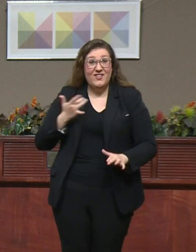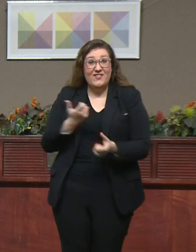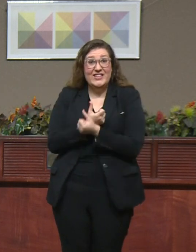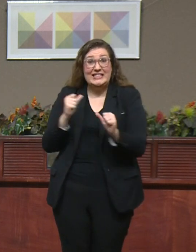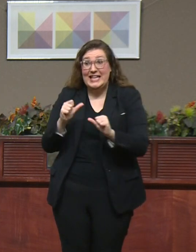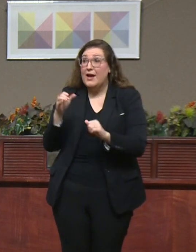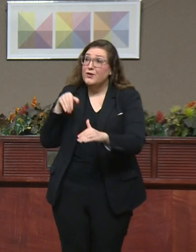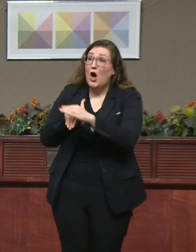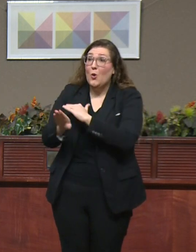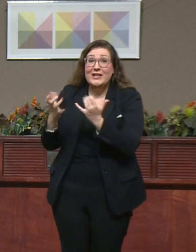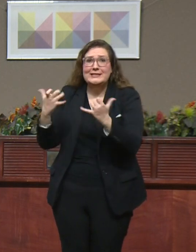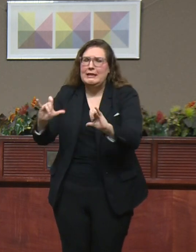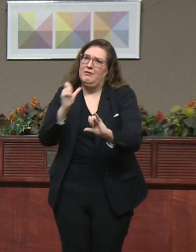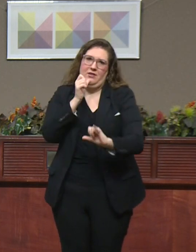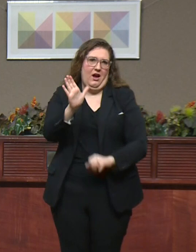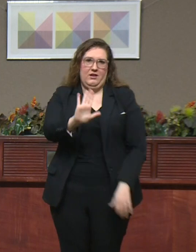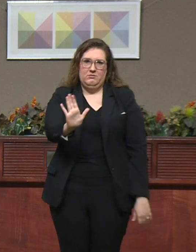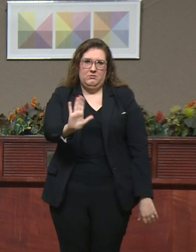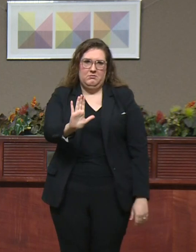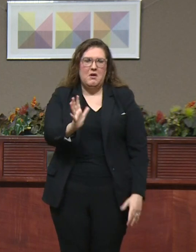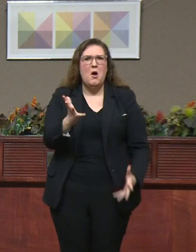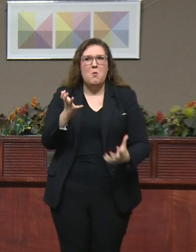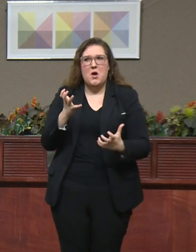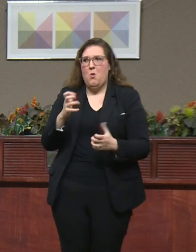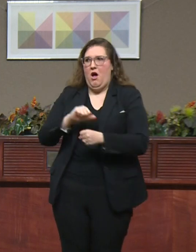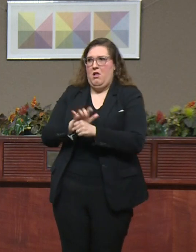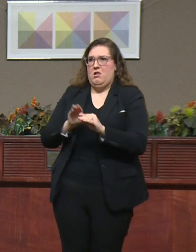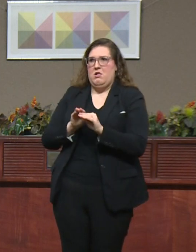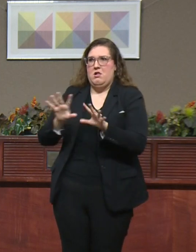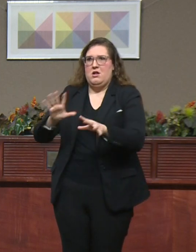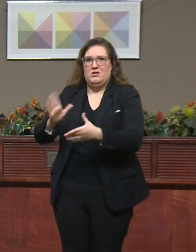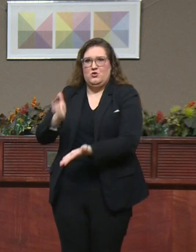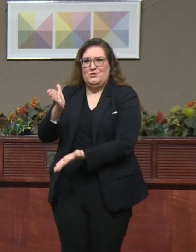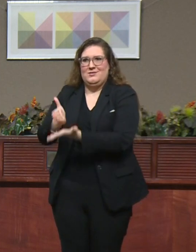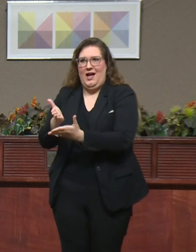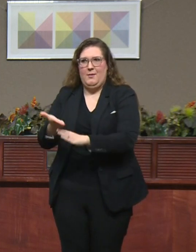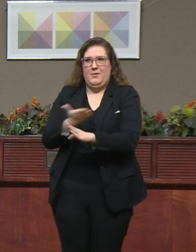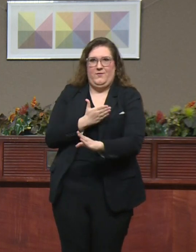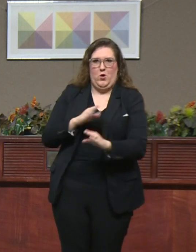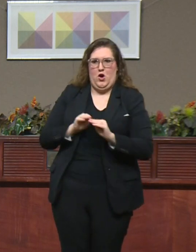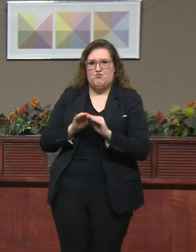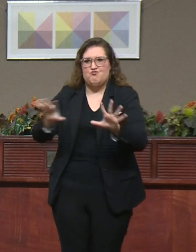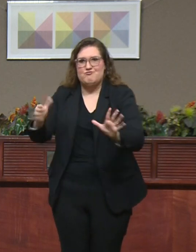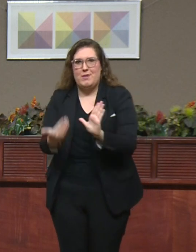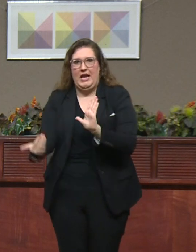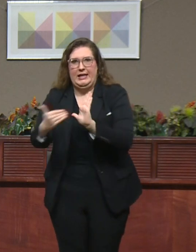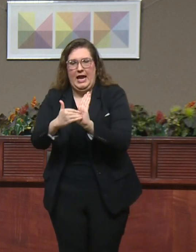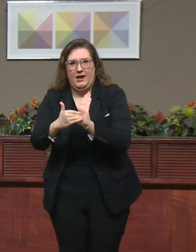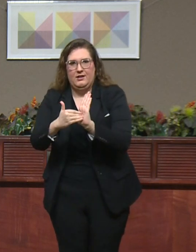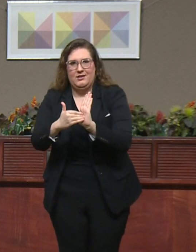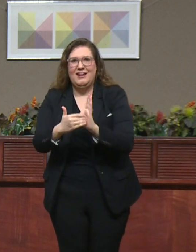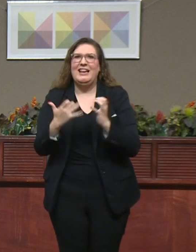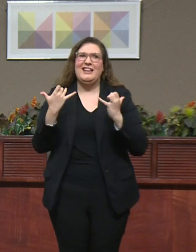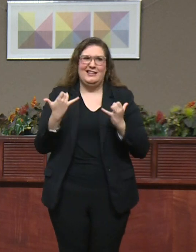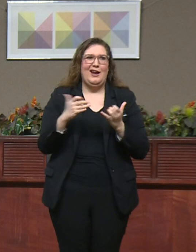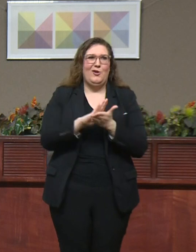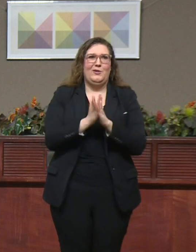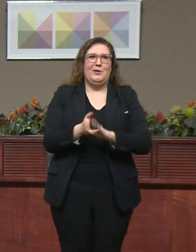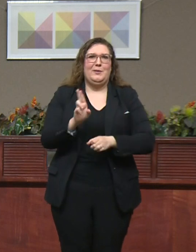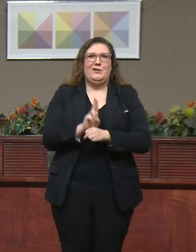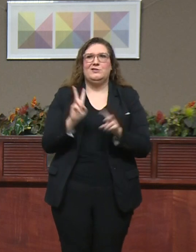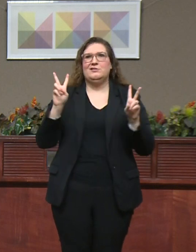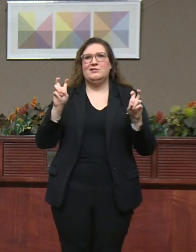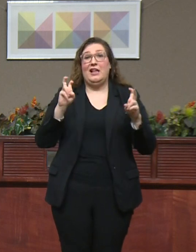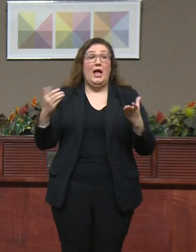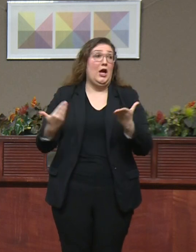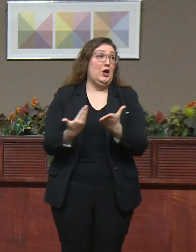before it starts. So, over the next weeks and months as we get used to this new normal, I want you to be assured that